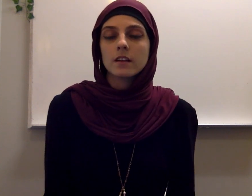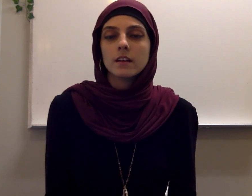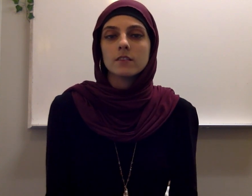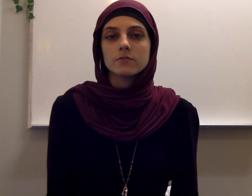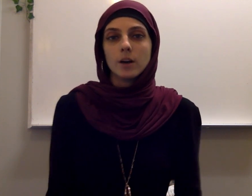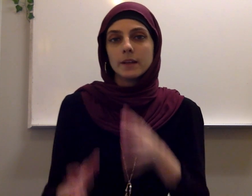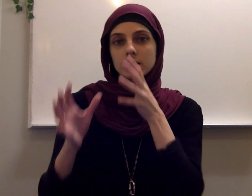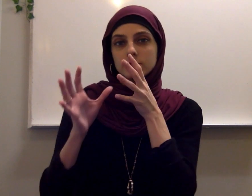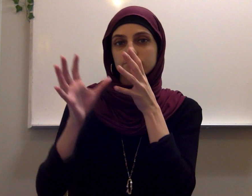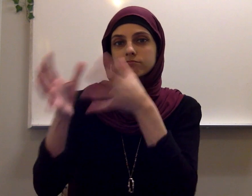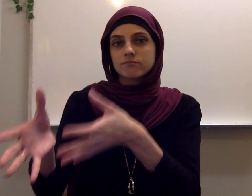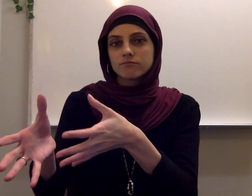Vomit.